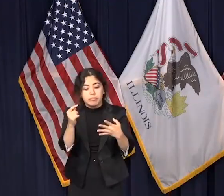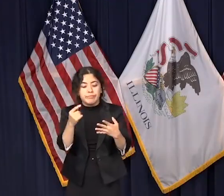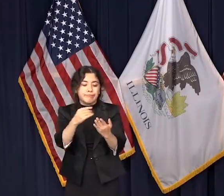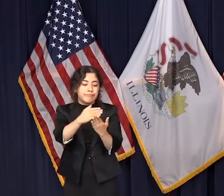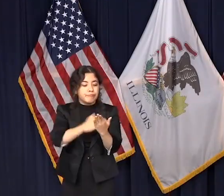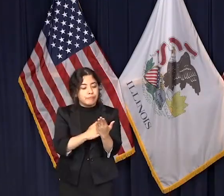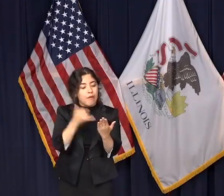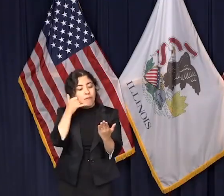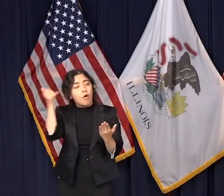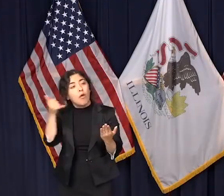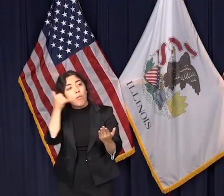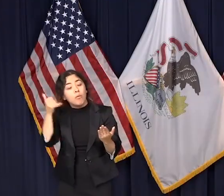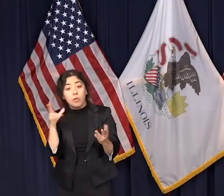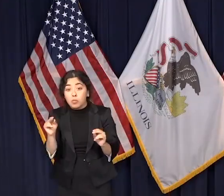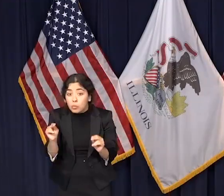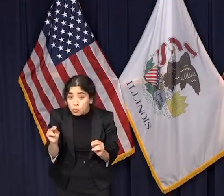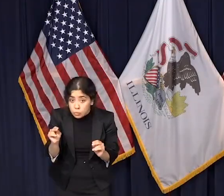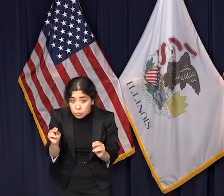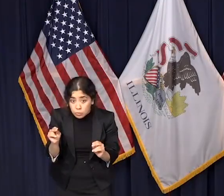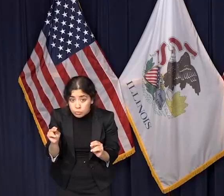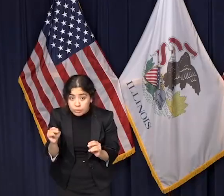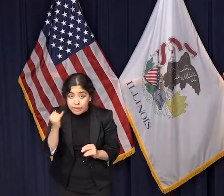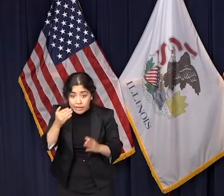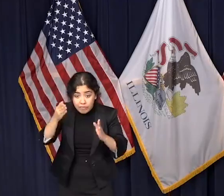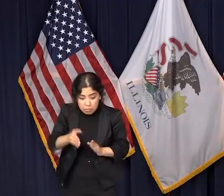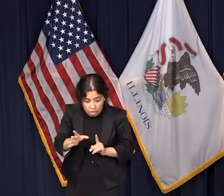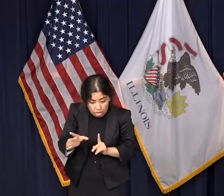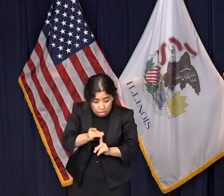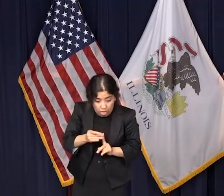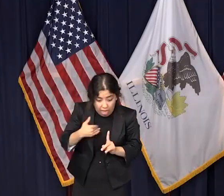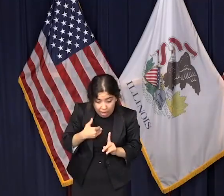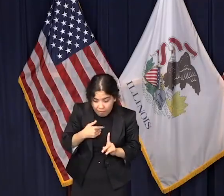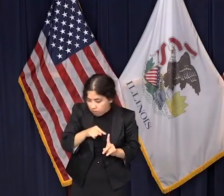to people. There's also follow-up. When somebody is